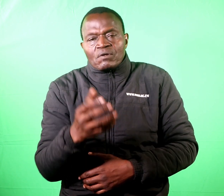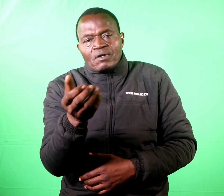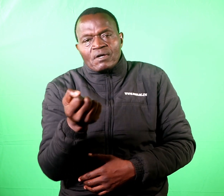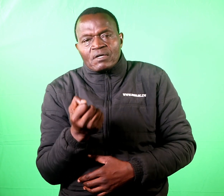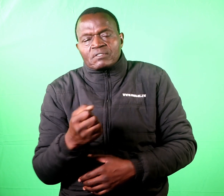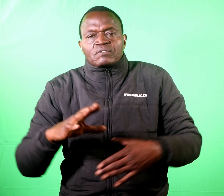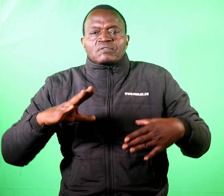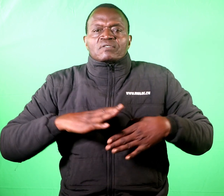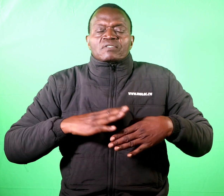critical infrastructure.